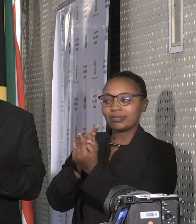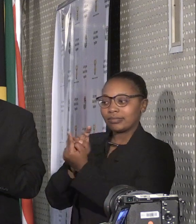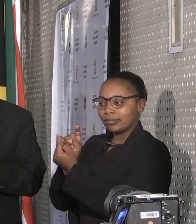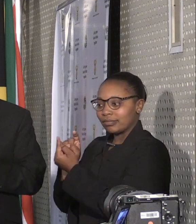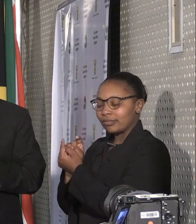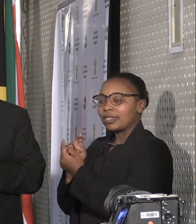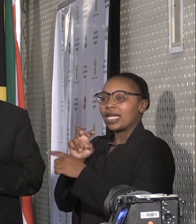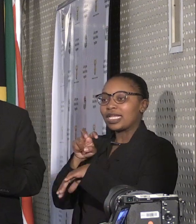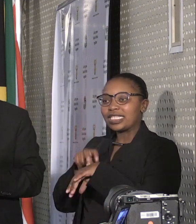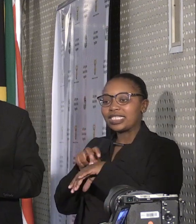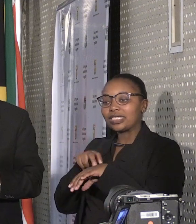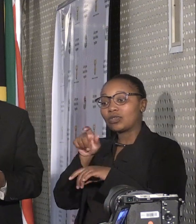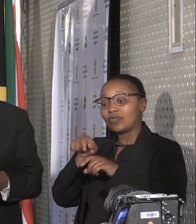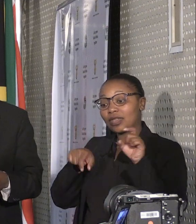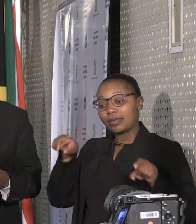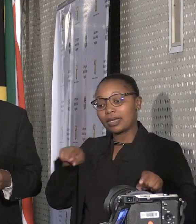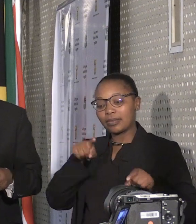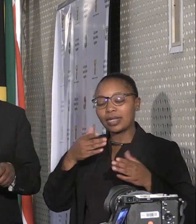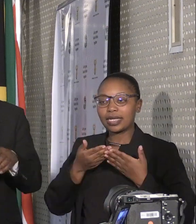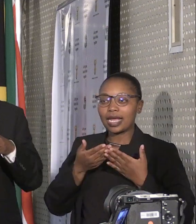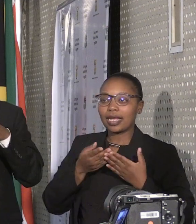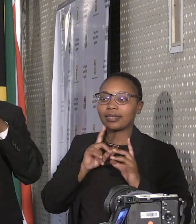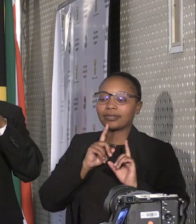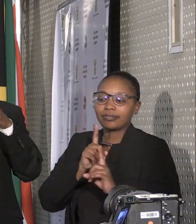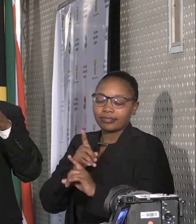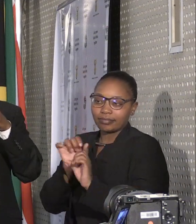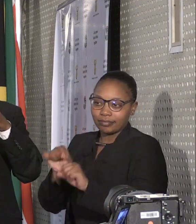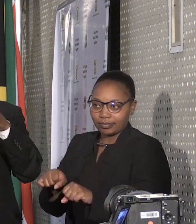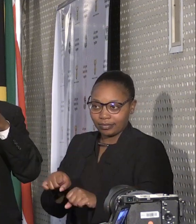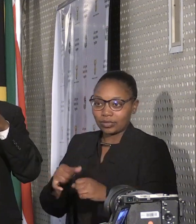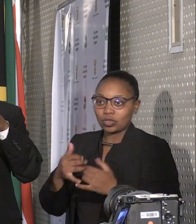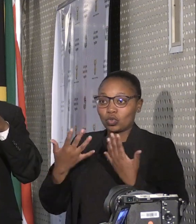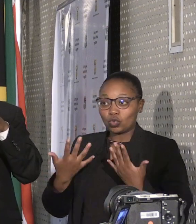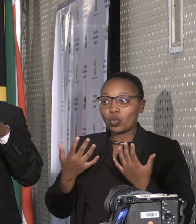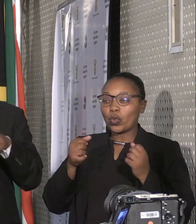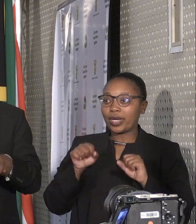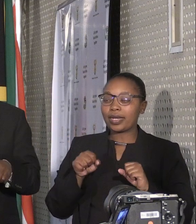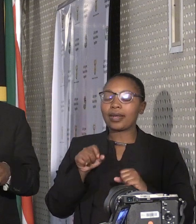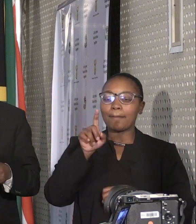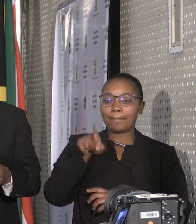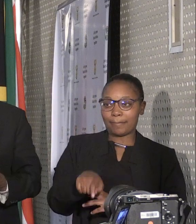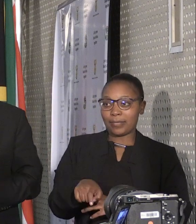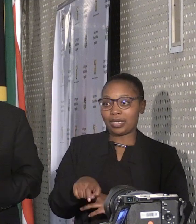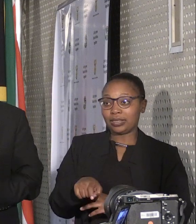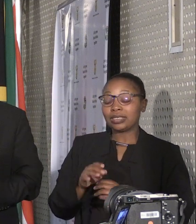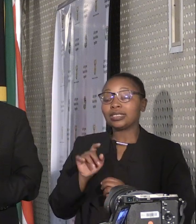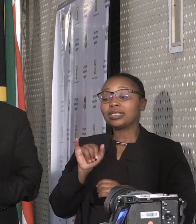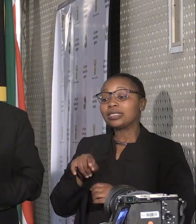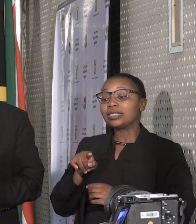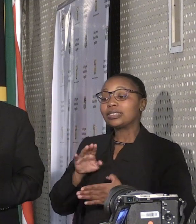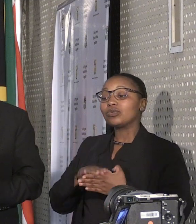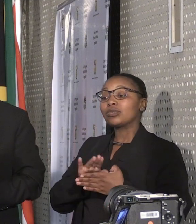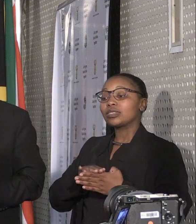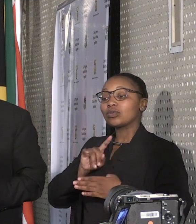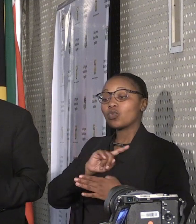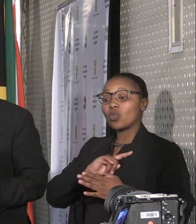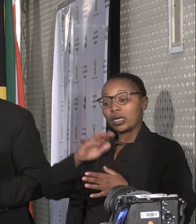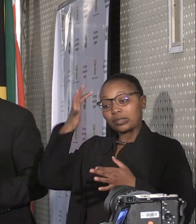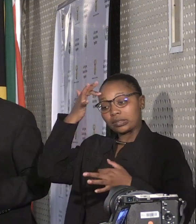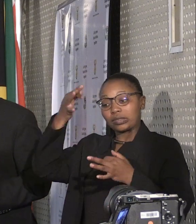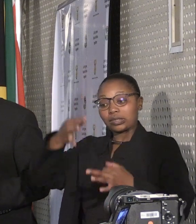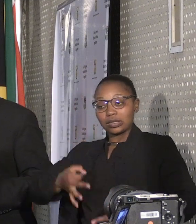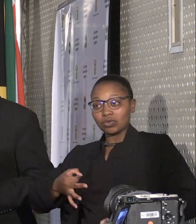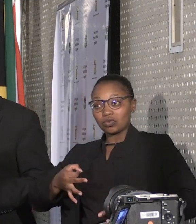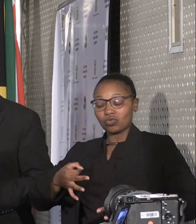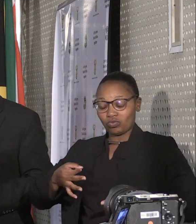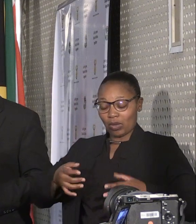So it has to be. That's why some of the drastic decisions we're taking. Because I've already heard,